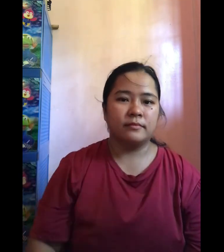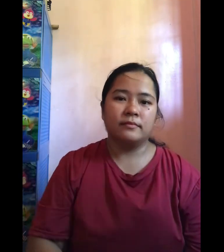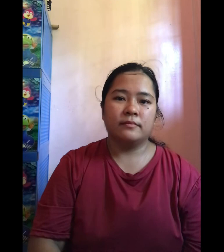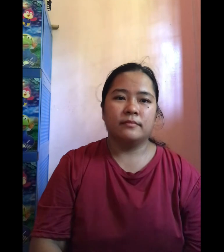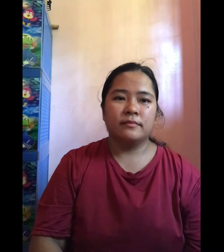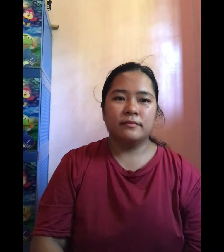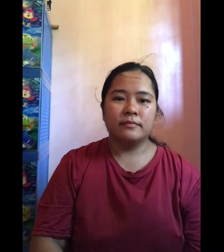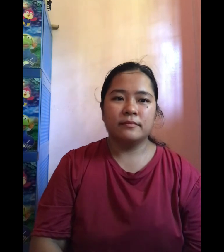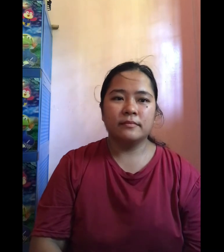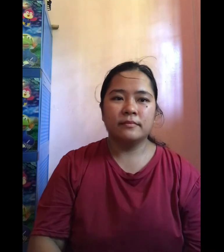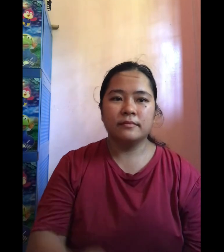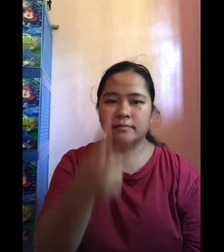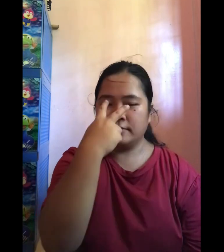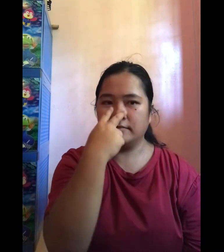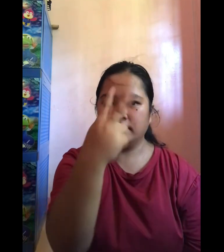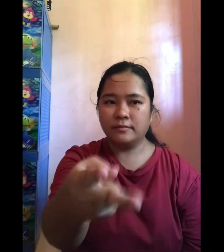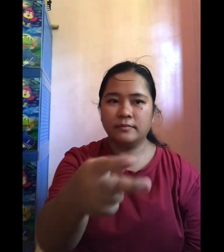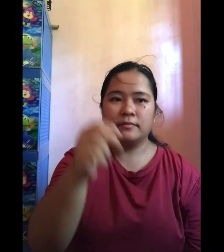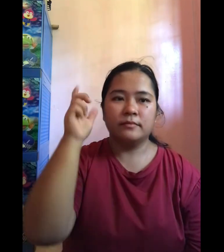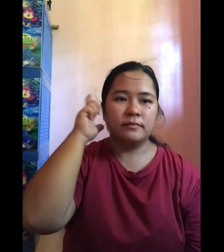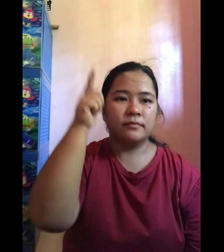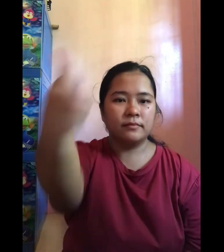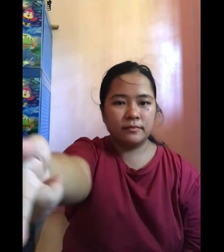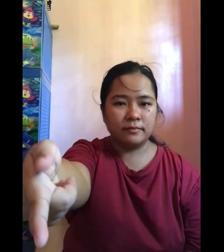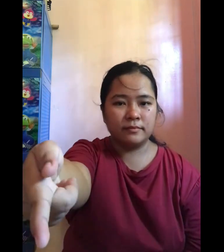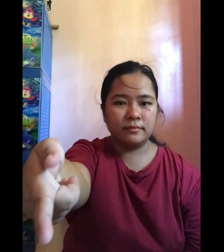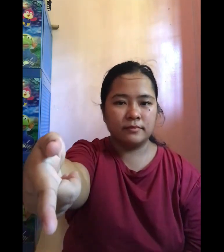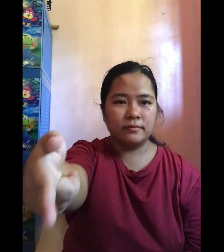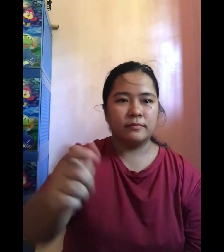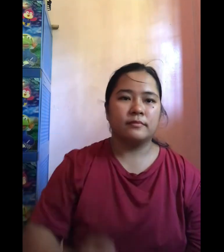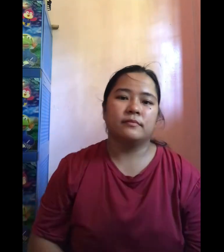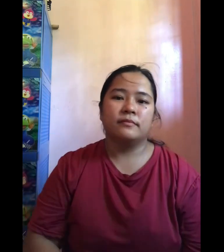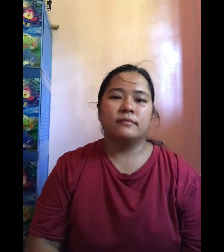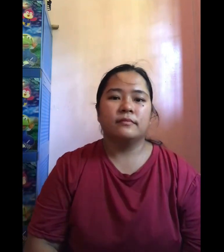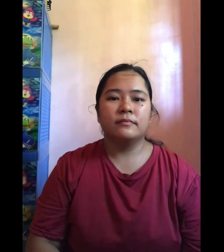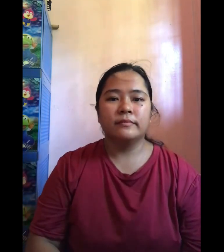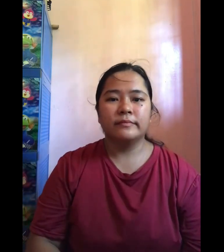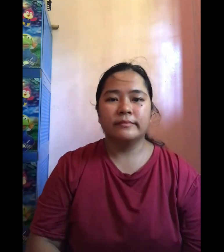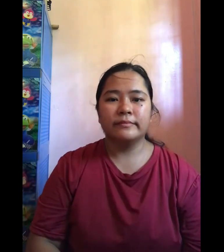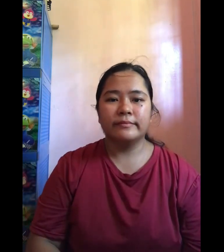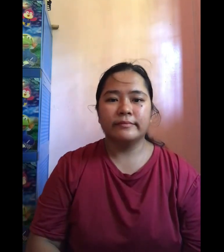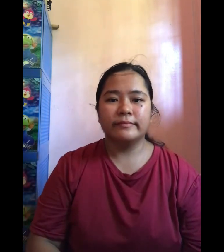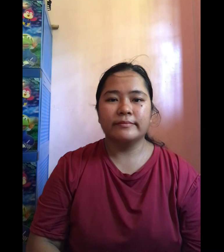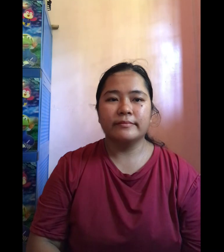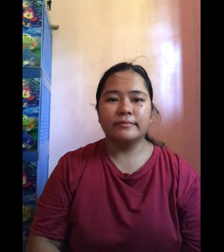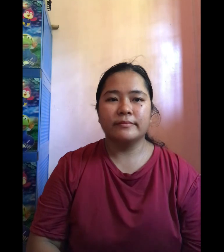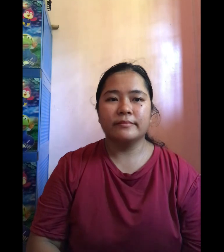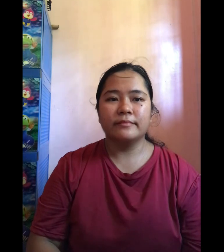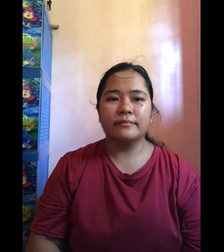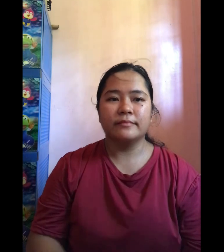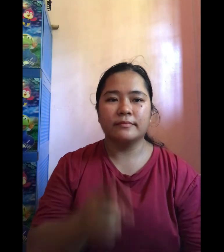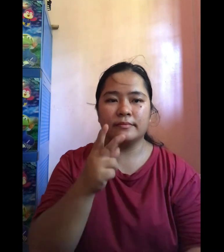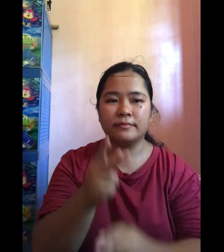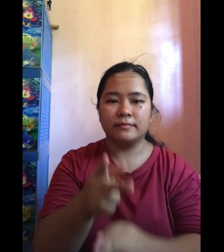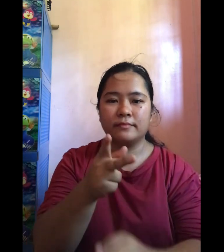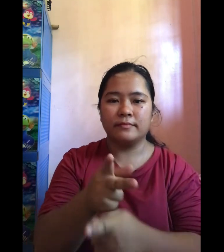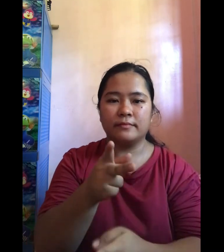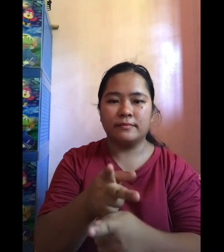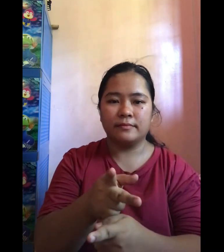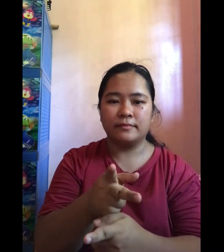that again. It's go, see you later. Or you can tell a deaf person to take care. And the way you do